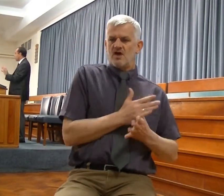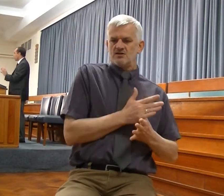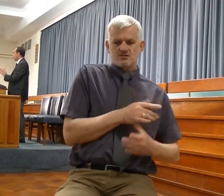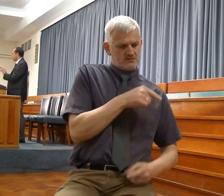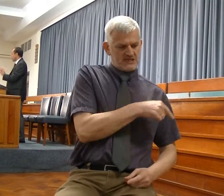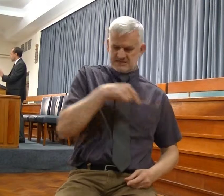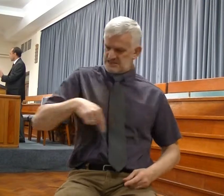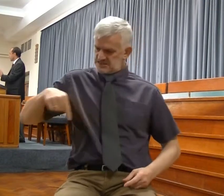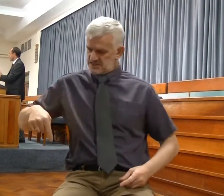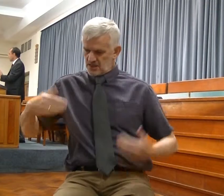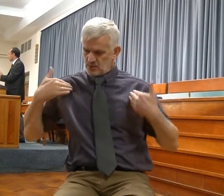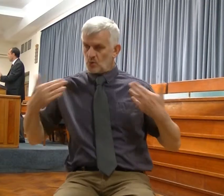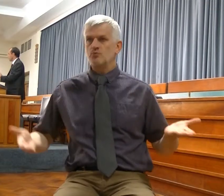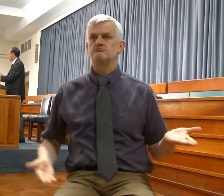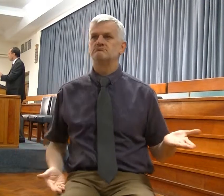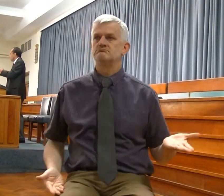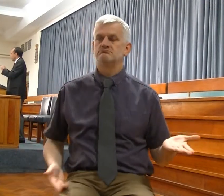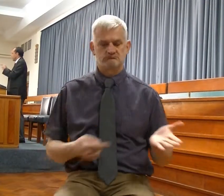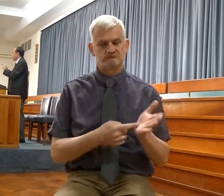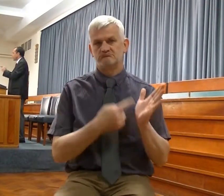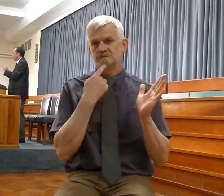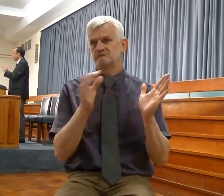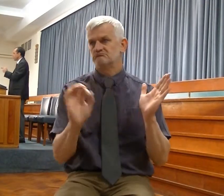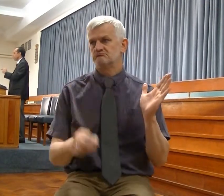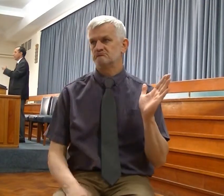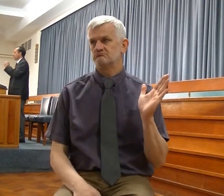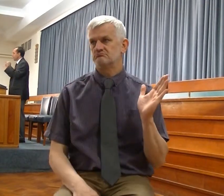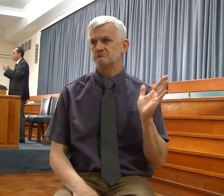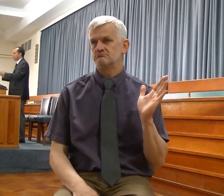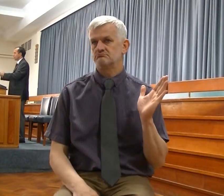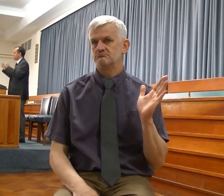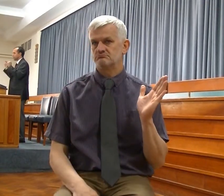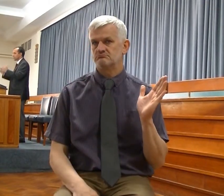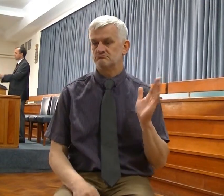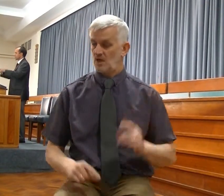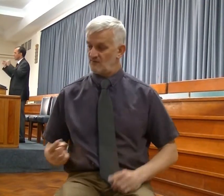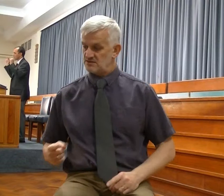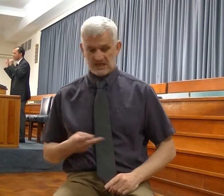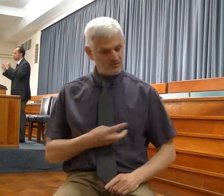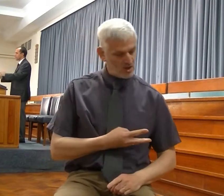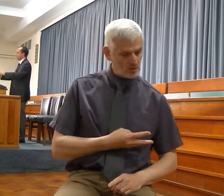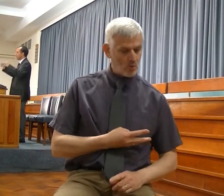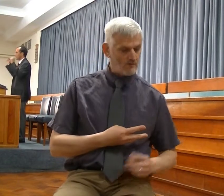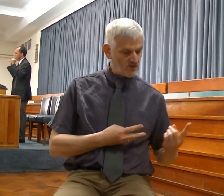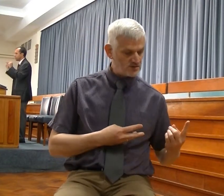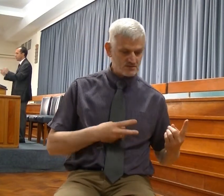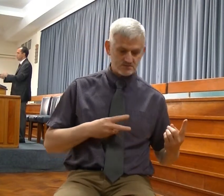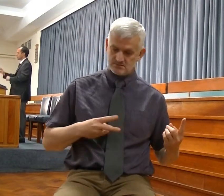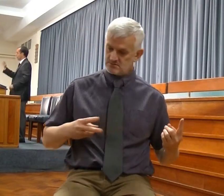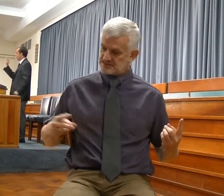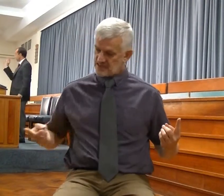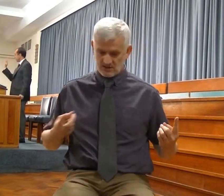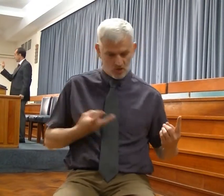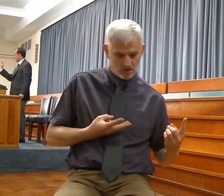one of the thieves first. We do not know. Those details are not given to us. But the most important, we are told that Jesus Christ was crucified